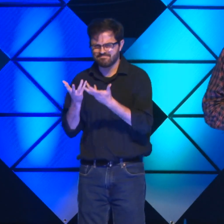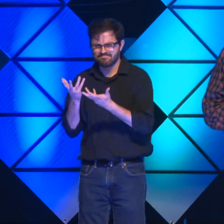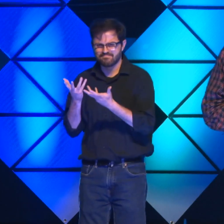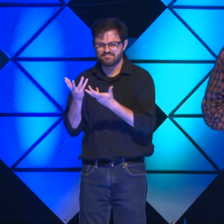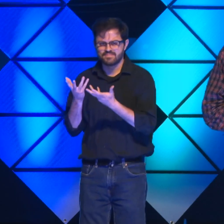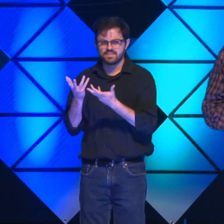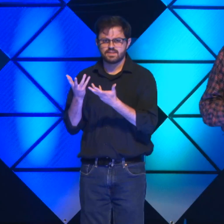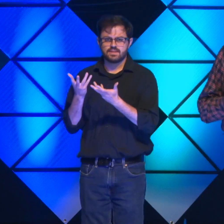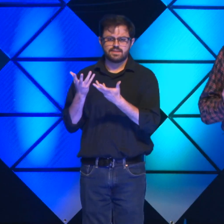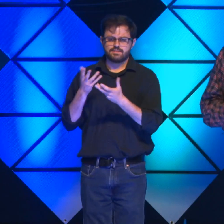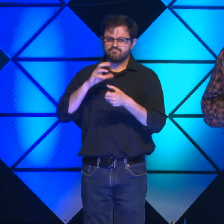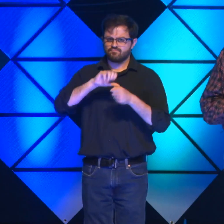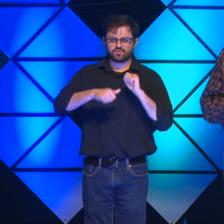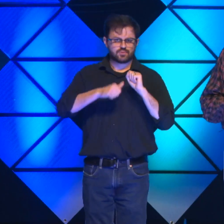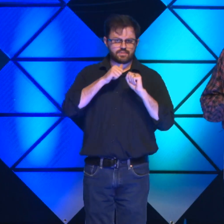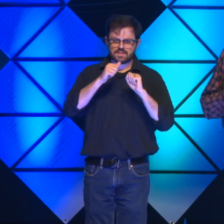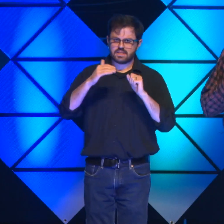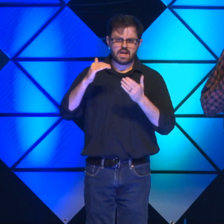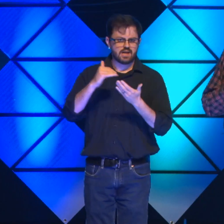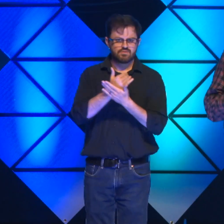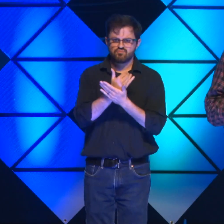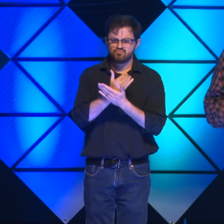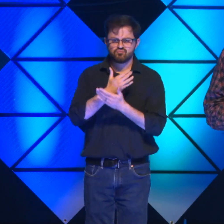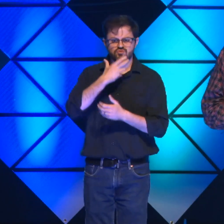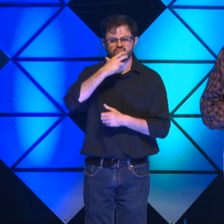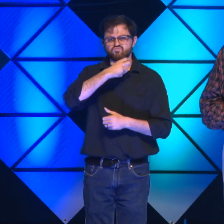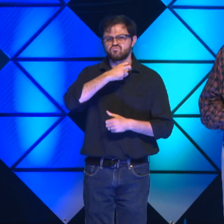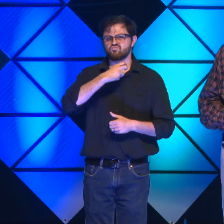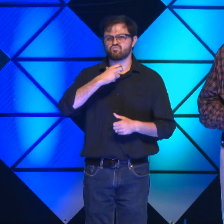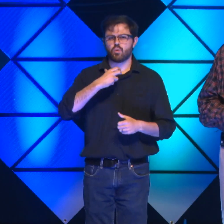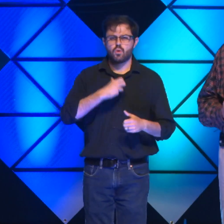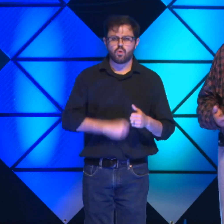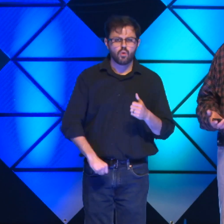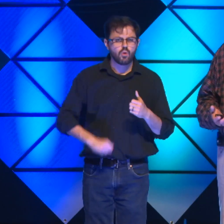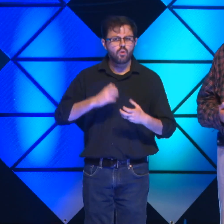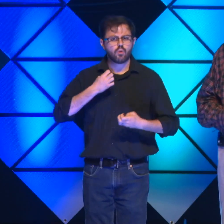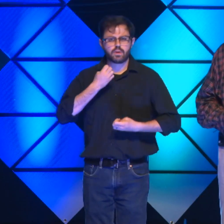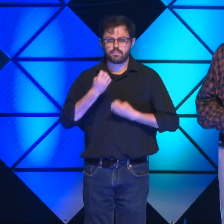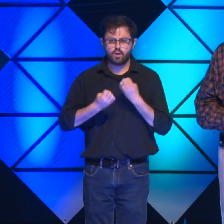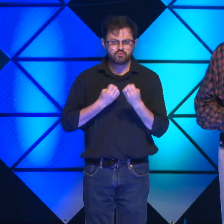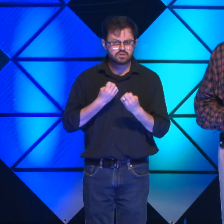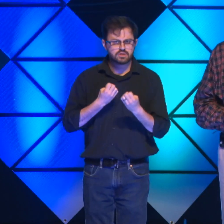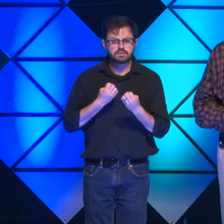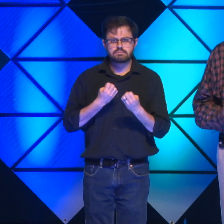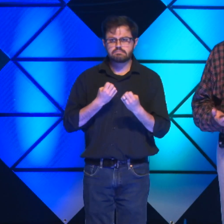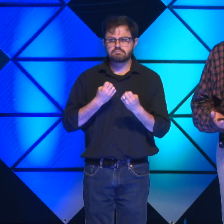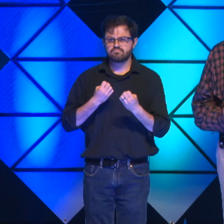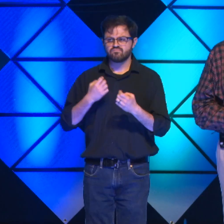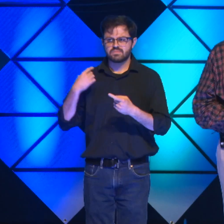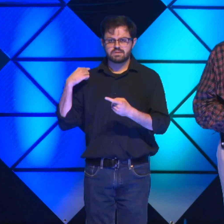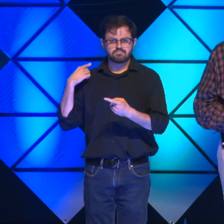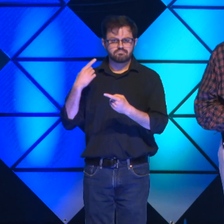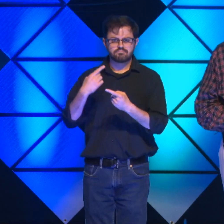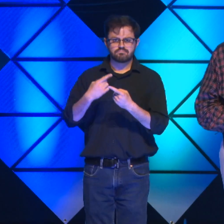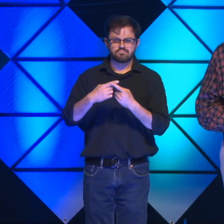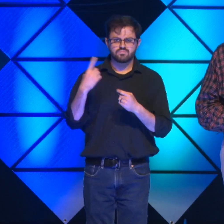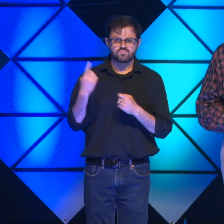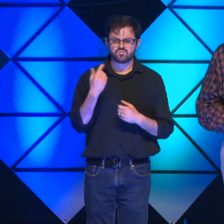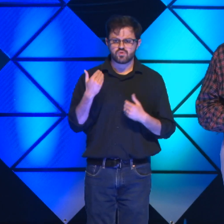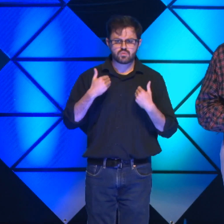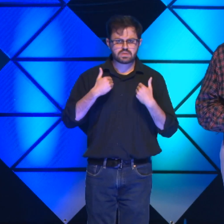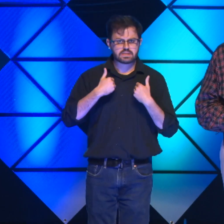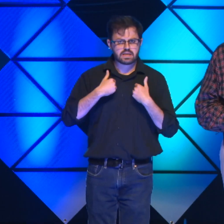new. It's an emotion that's been around as long as there's been life and the ultimate conclusion of